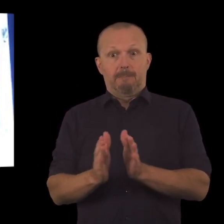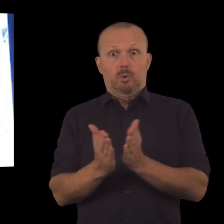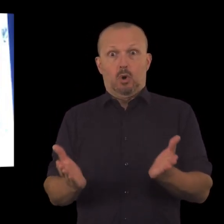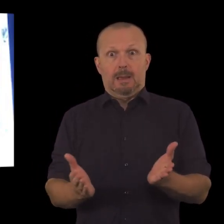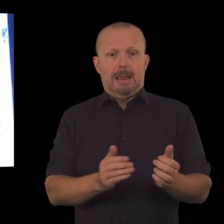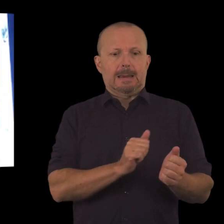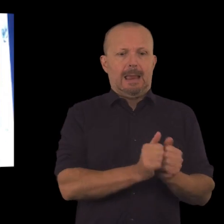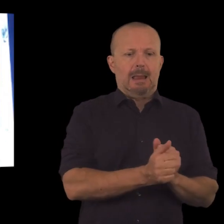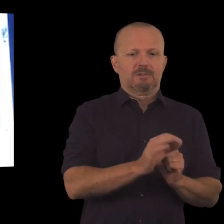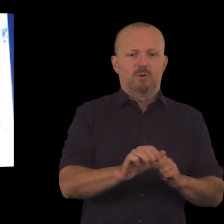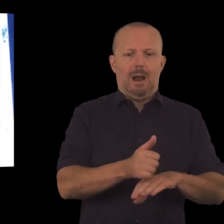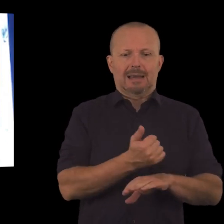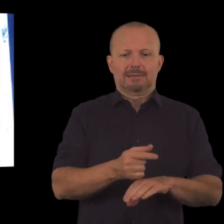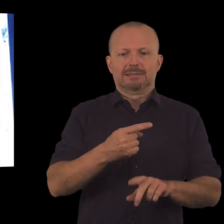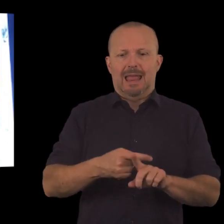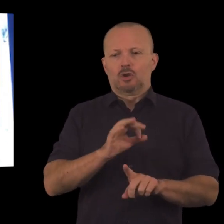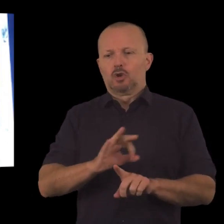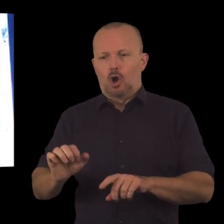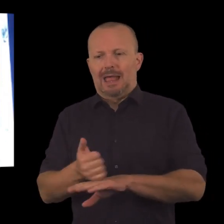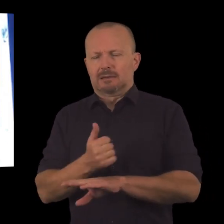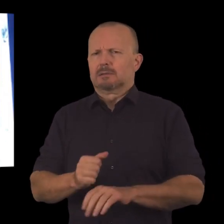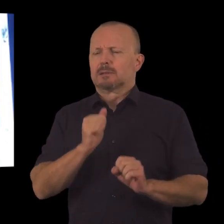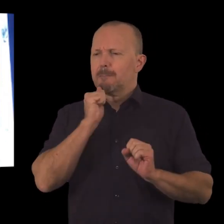Games for Actors and Non-Actors. It's a brilliant book.